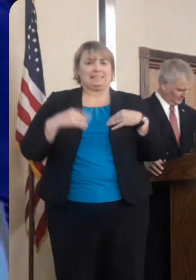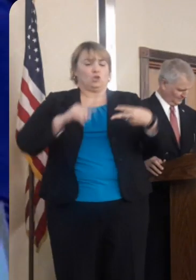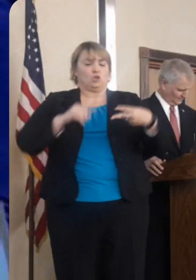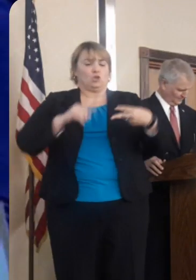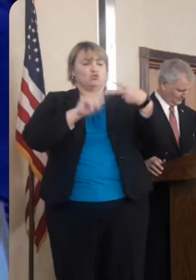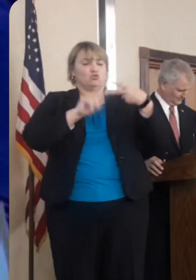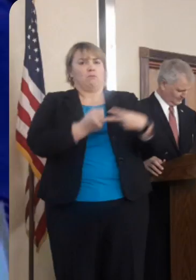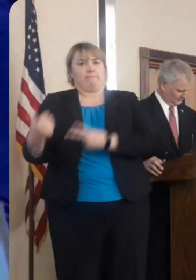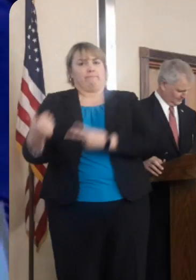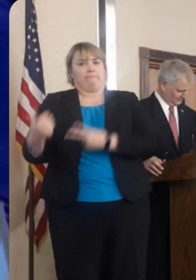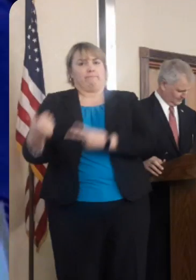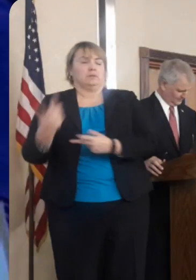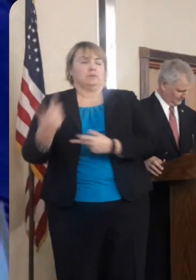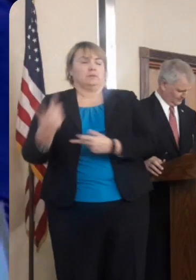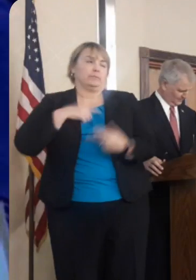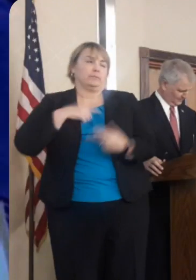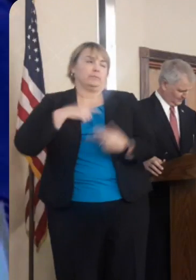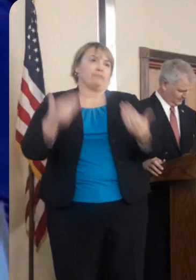Thanks.